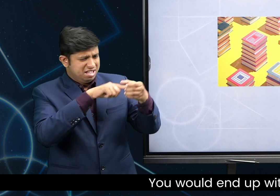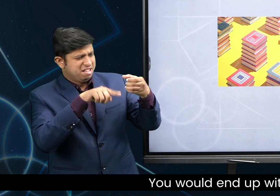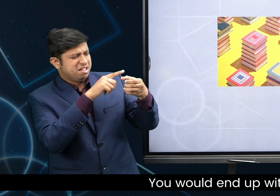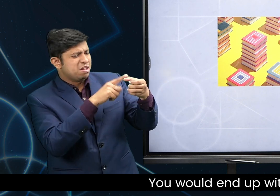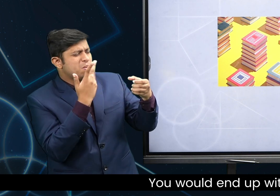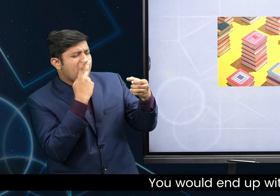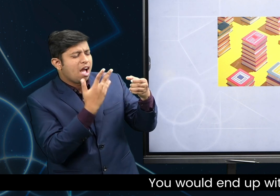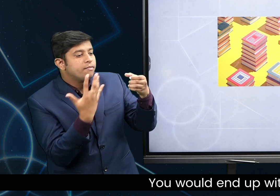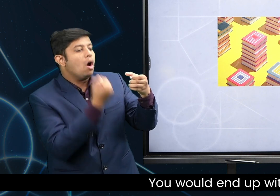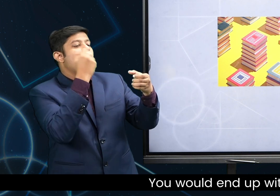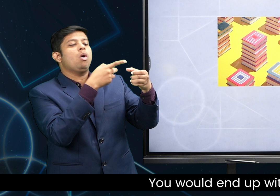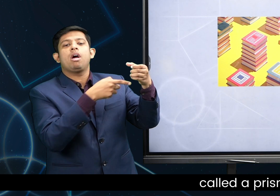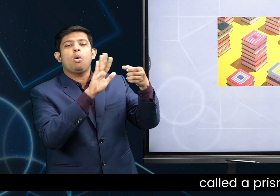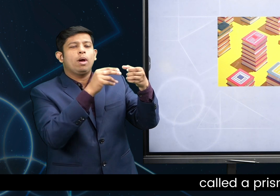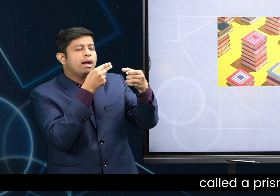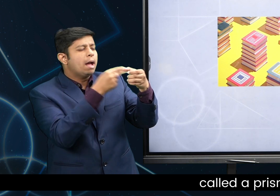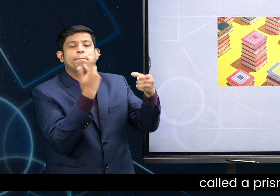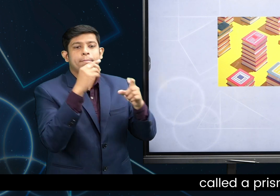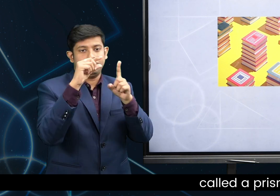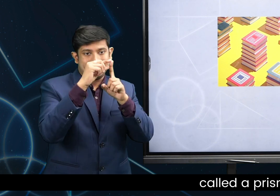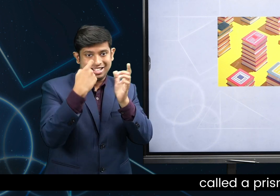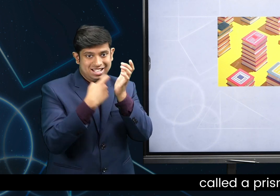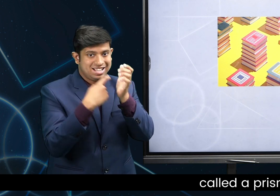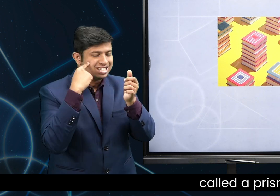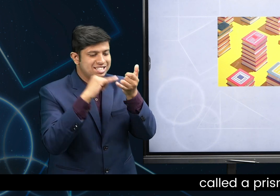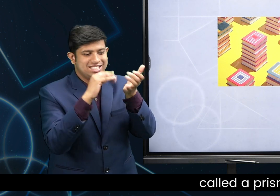You would end up with a shape called a prism.